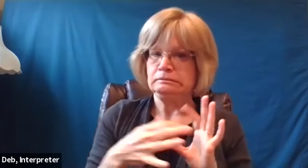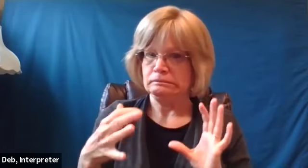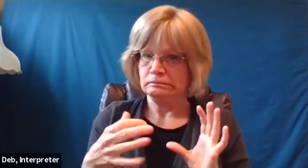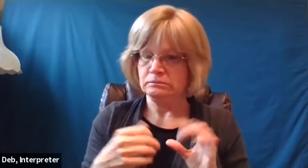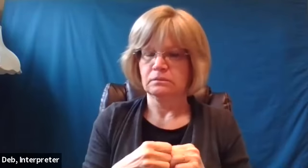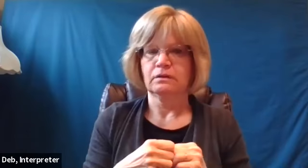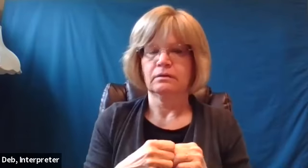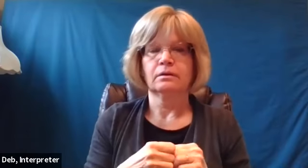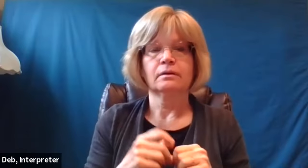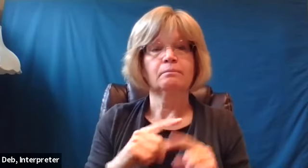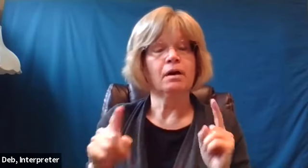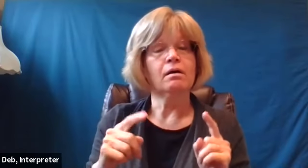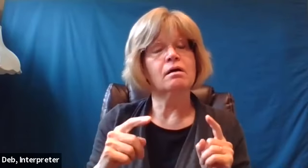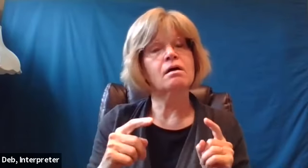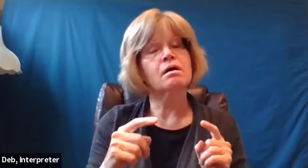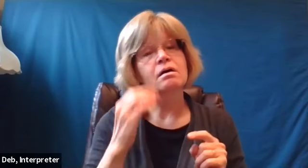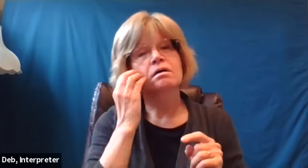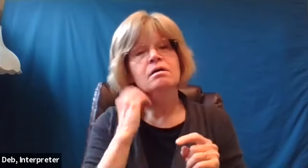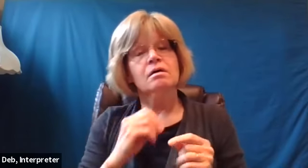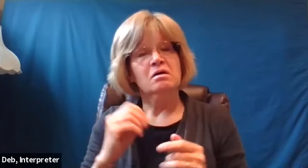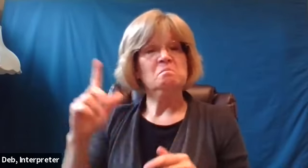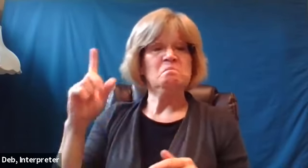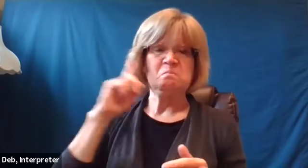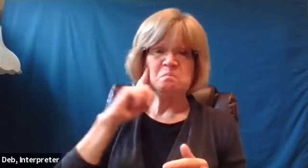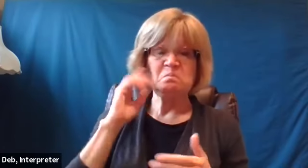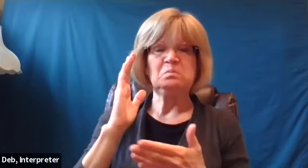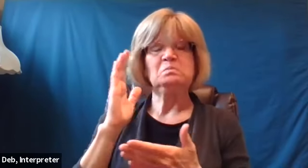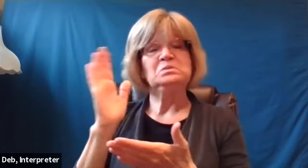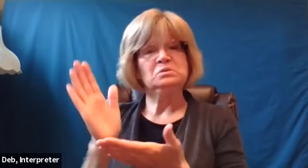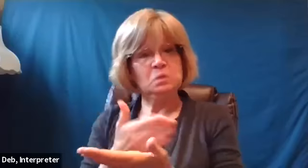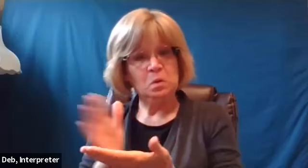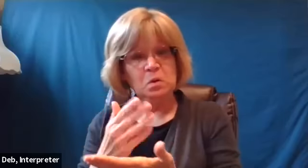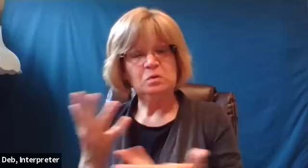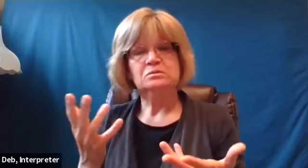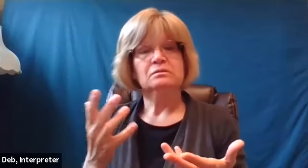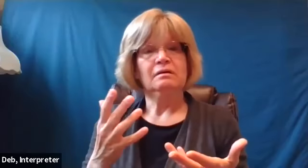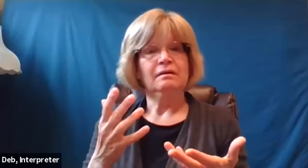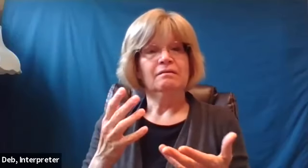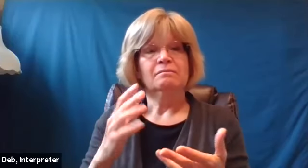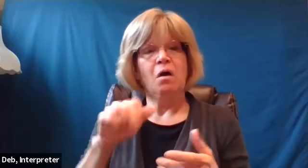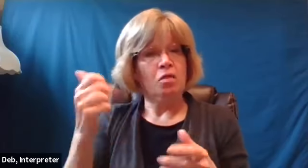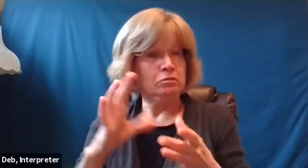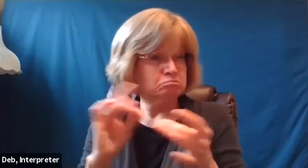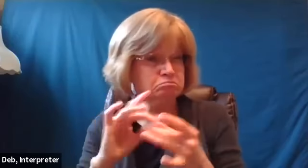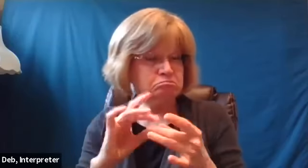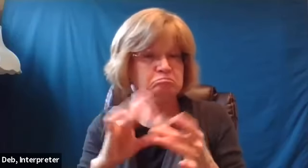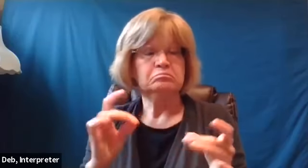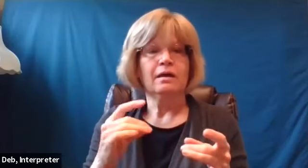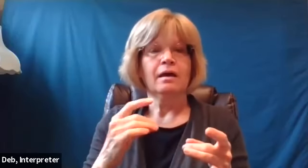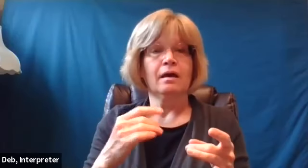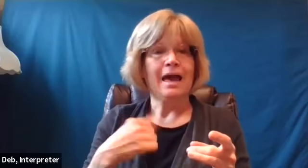Through songs like Truth Be Told by Matthew West, I accepted that not being in control of my emotions was